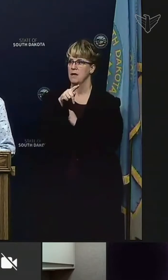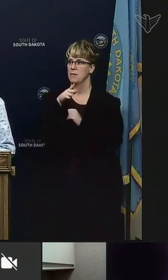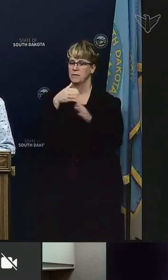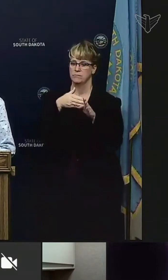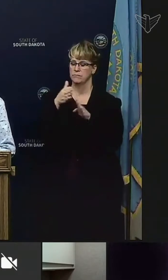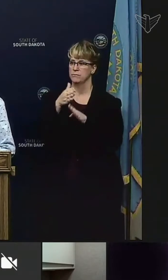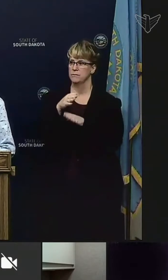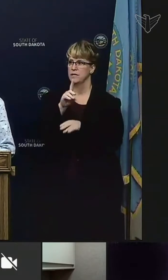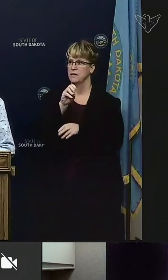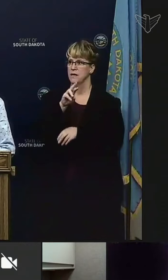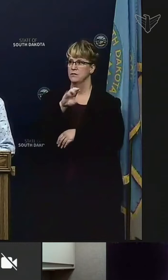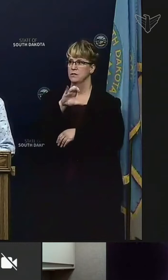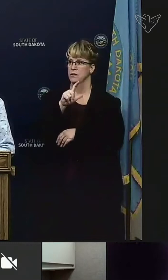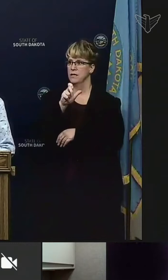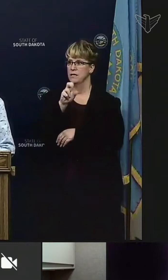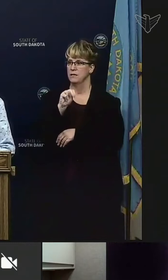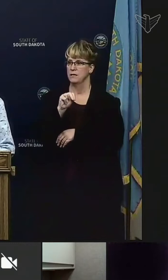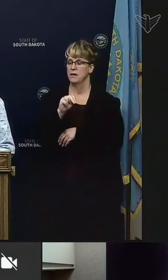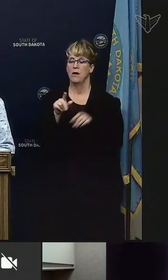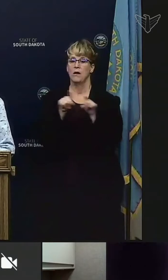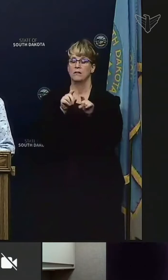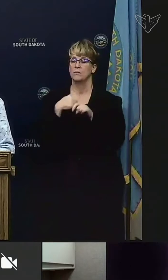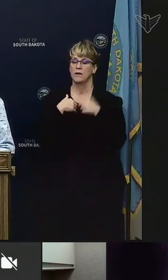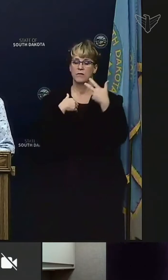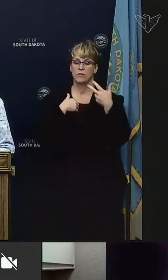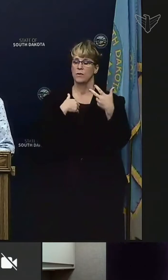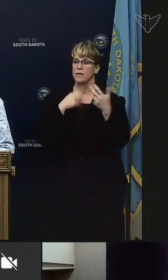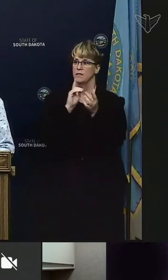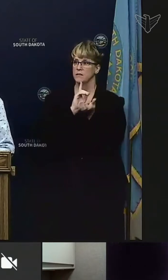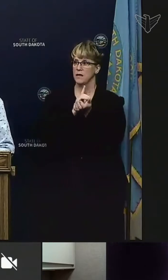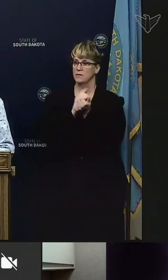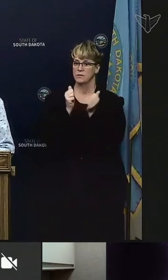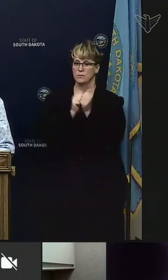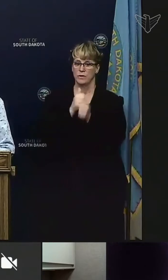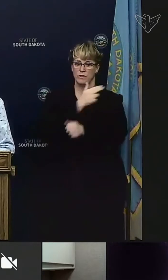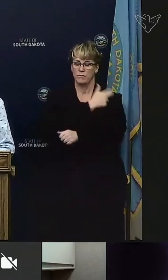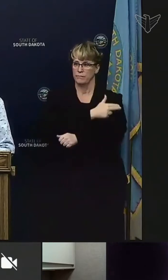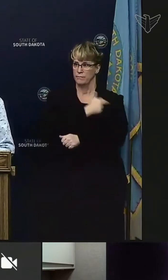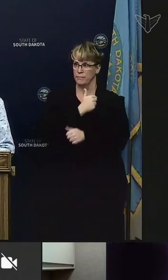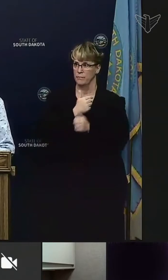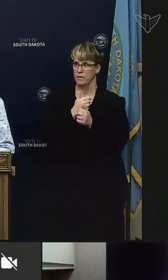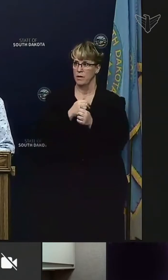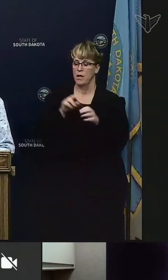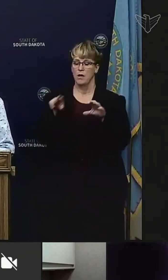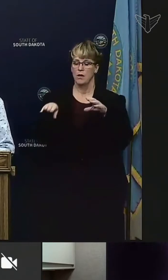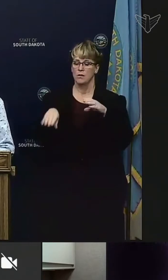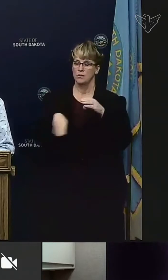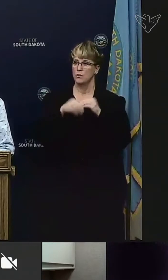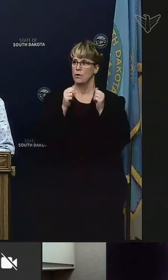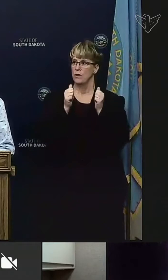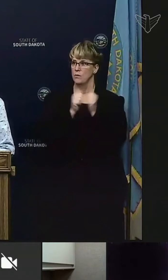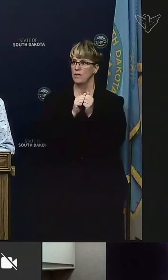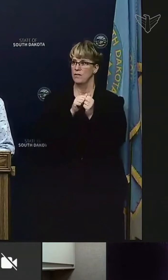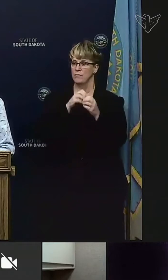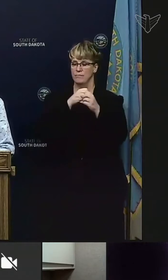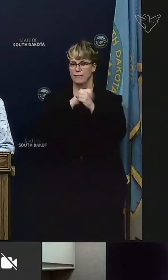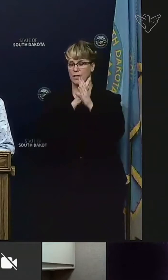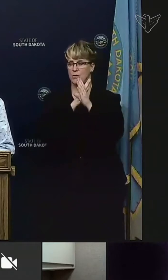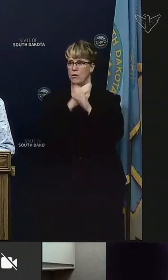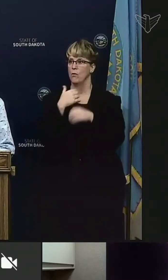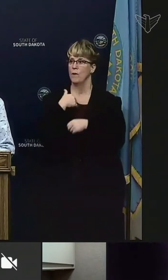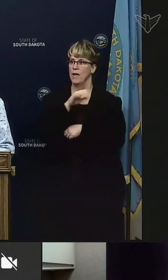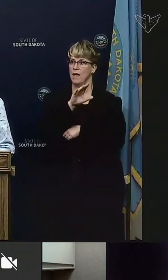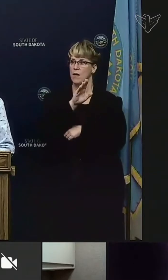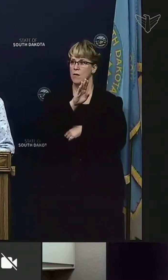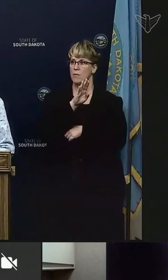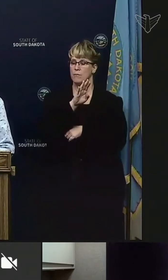We have 3 doctors with us from our healthcare systems that'll be joining us by video. Dr. Brad Archer, who's the Chief Medical Officer